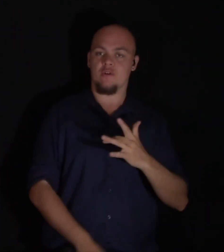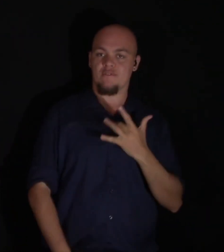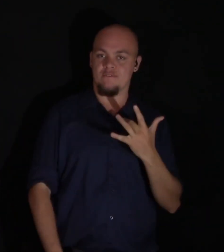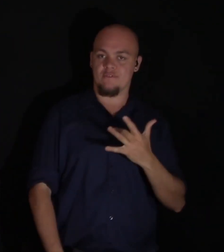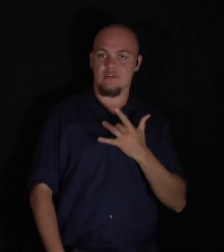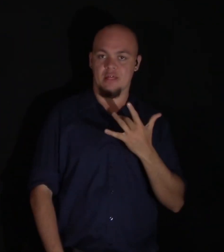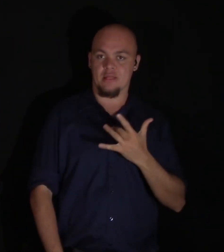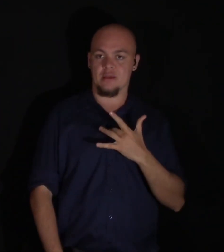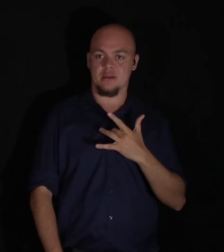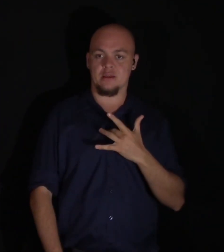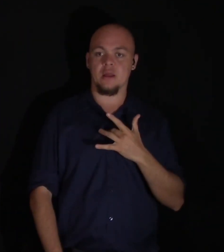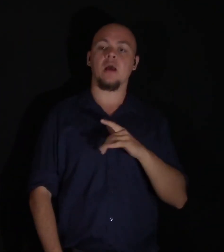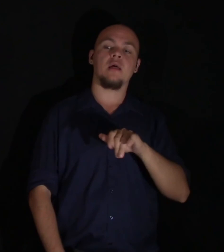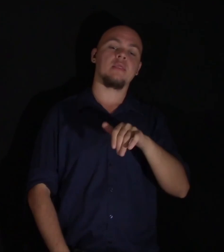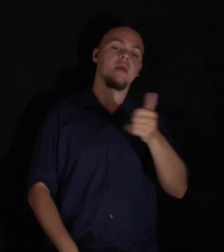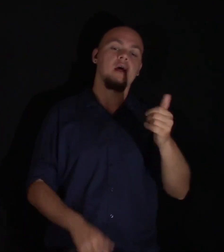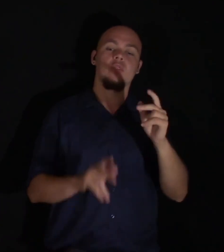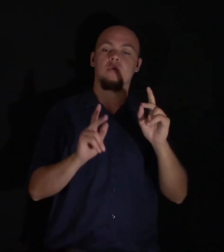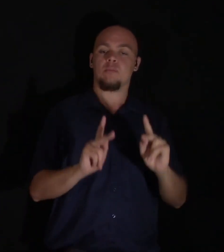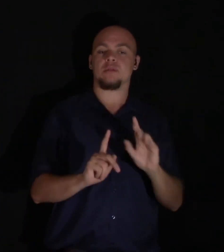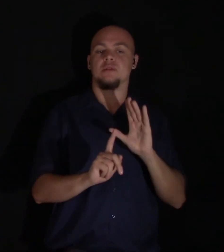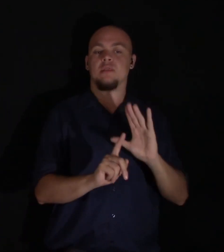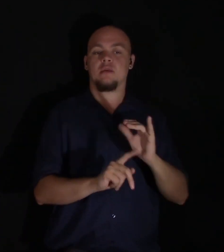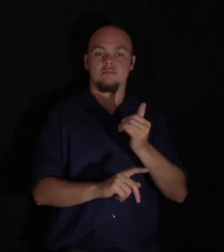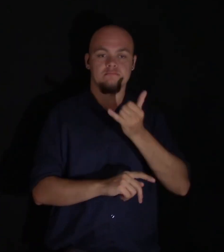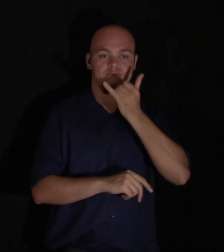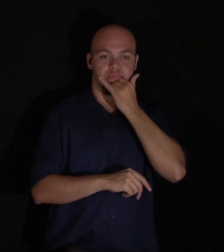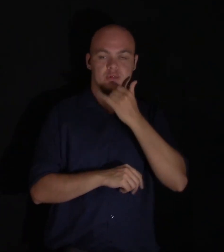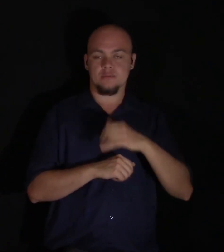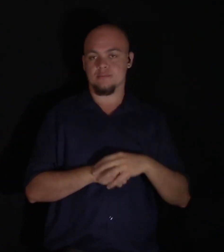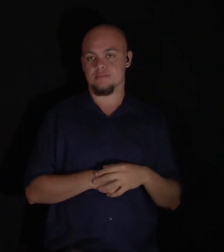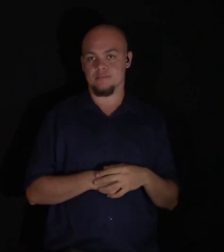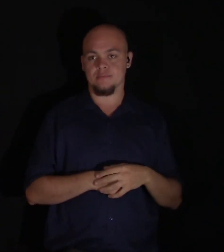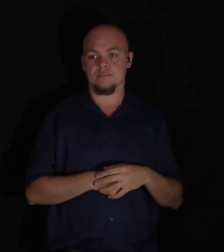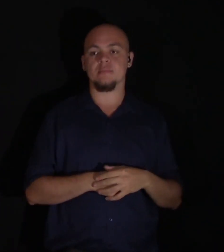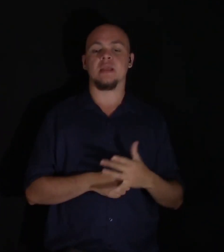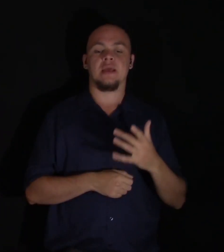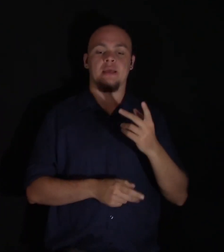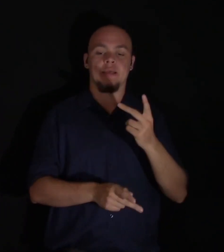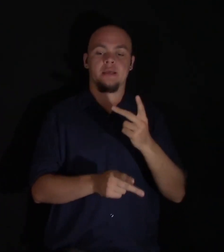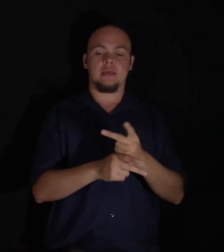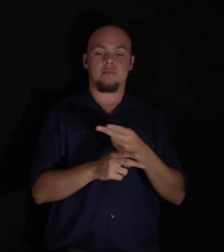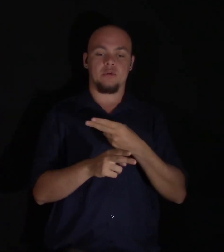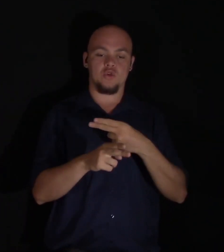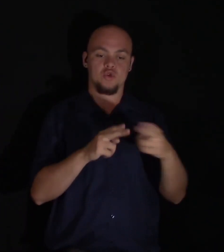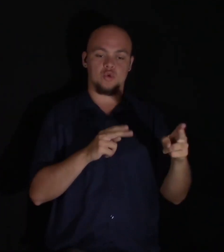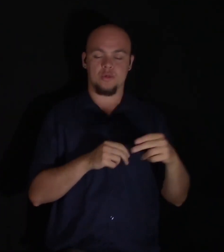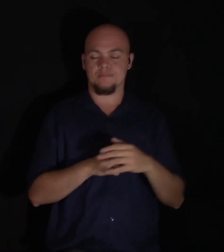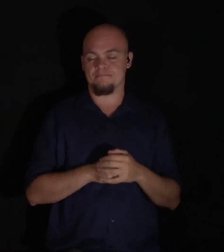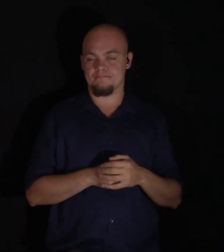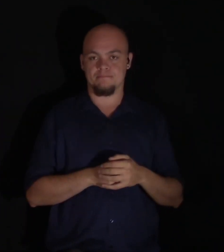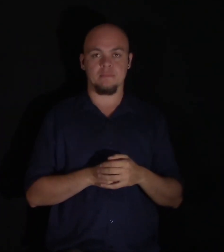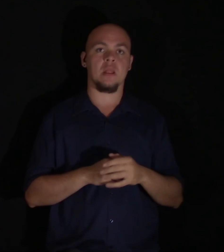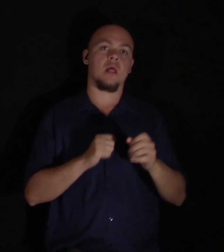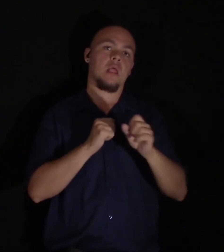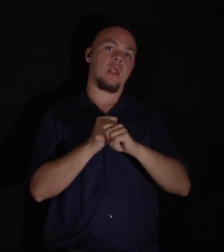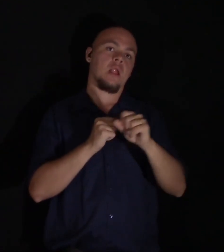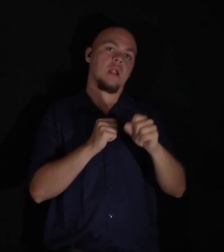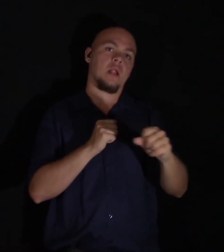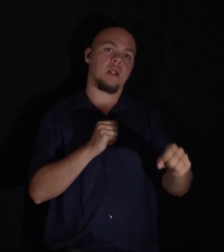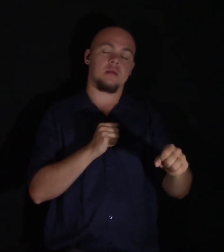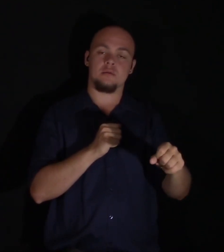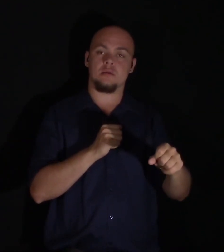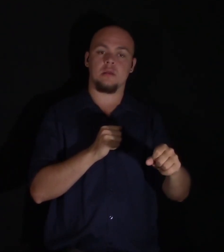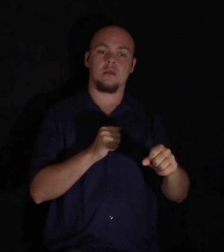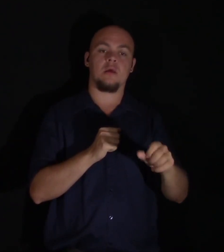and not on the other person's crime sheet. And keep it short. Don't go on for too long or